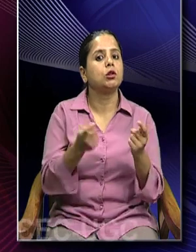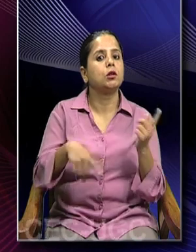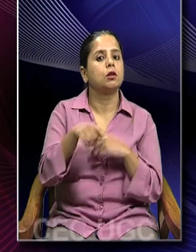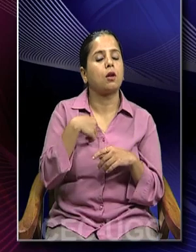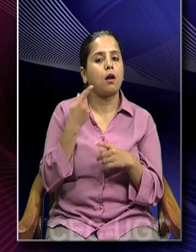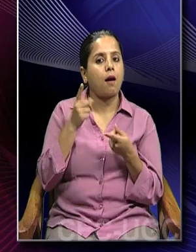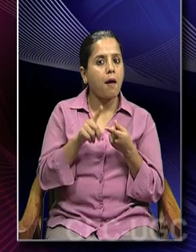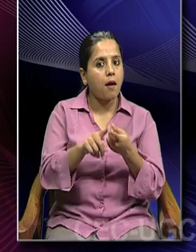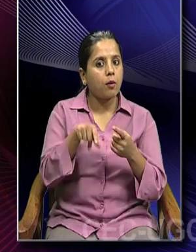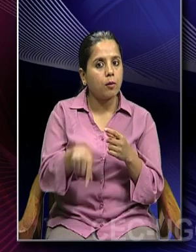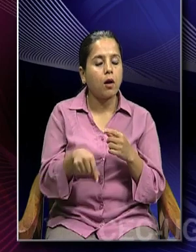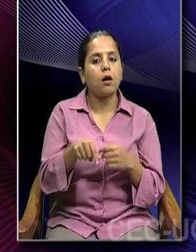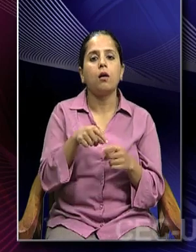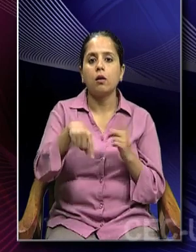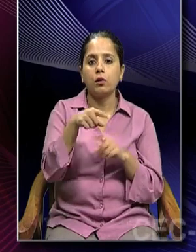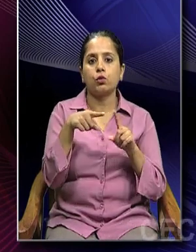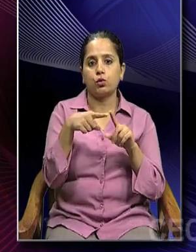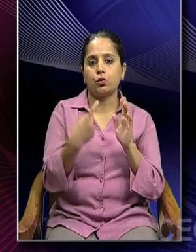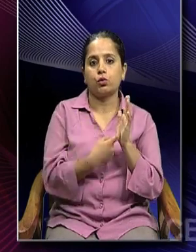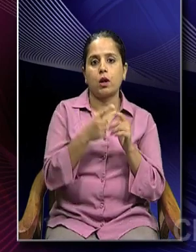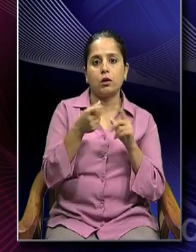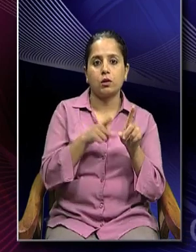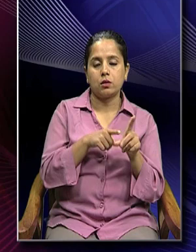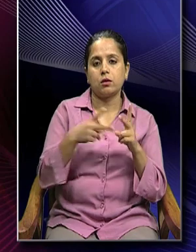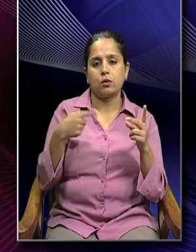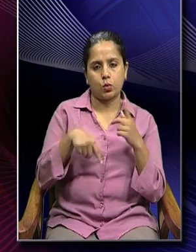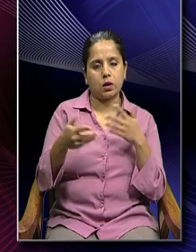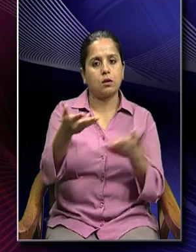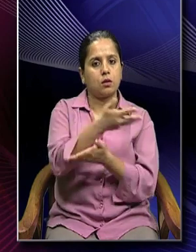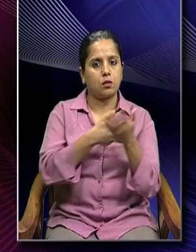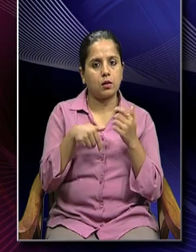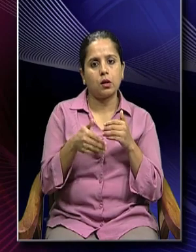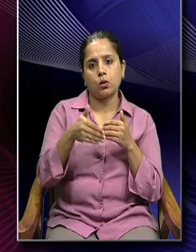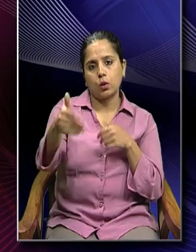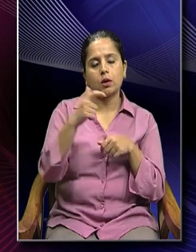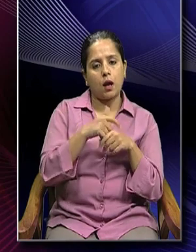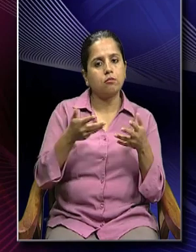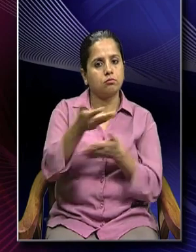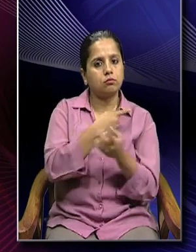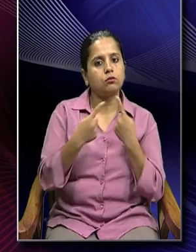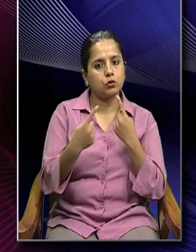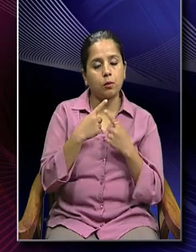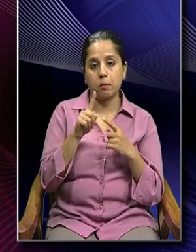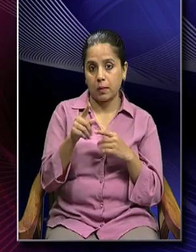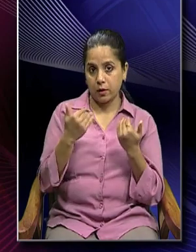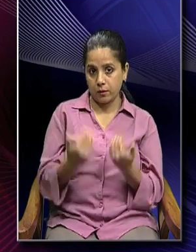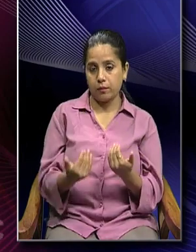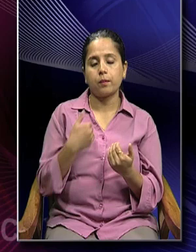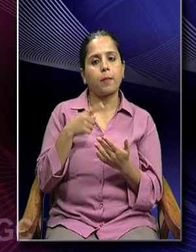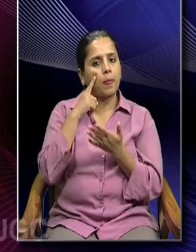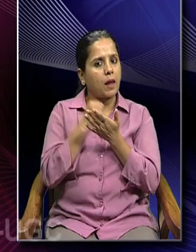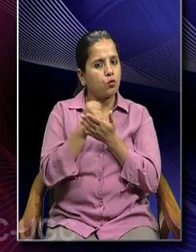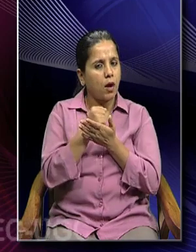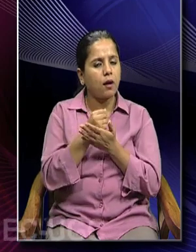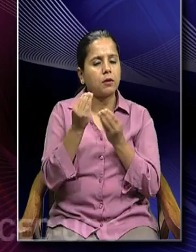from traditionality to cosmodity, that I will be discussing with you in due course of my discussion. But I have tried to